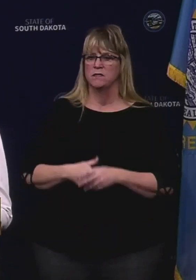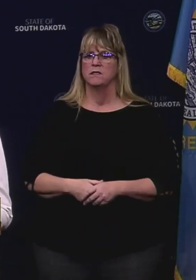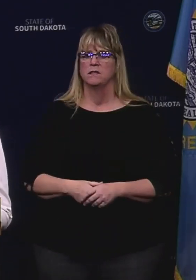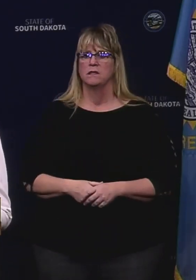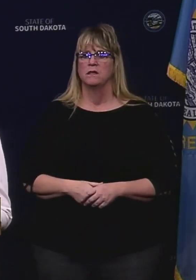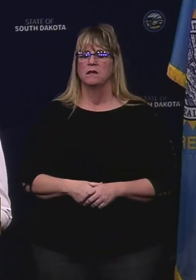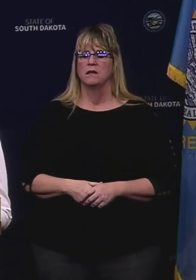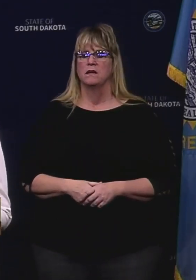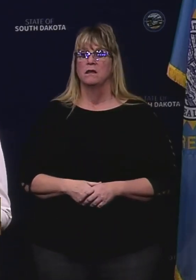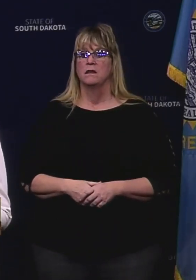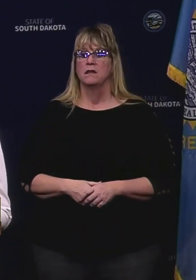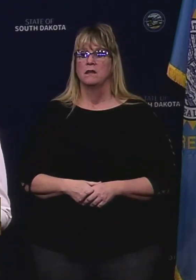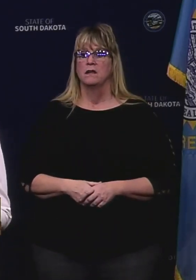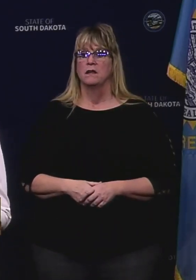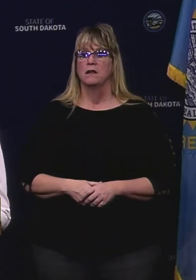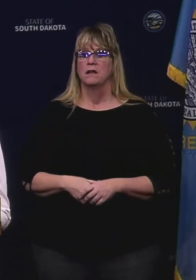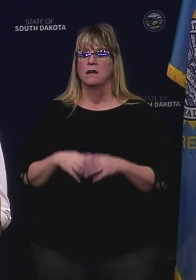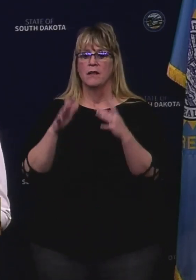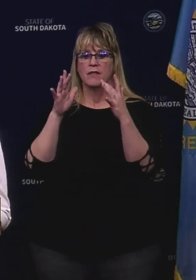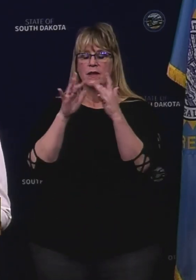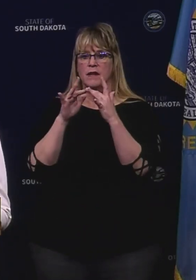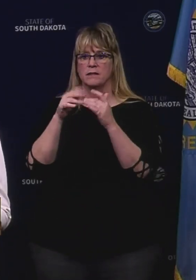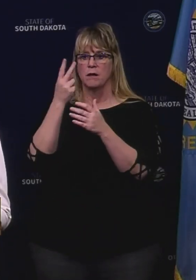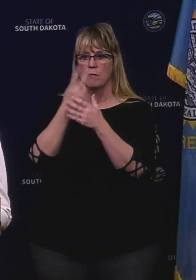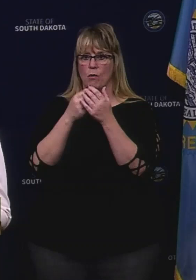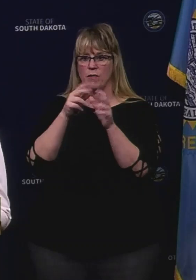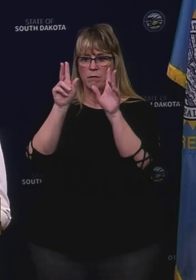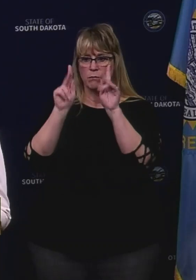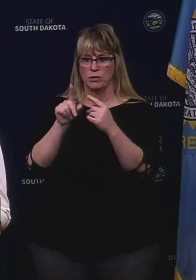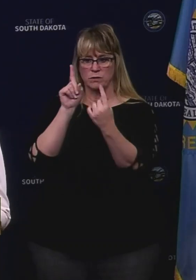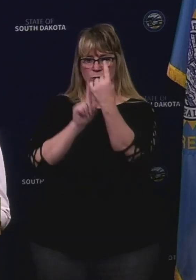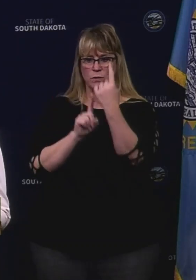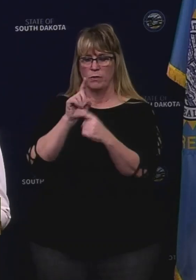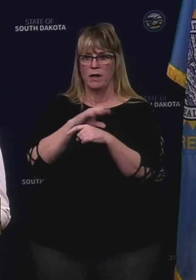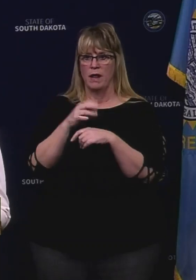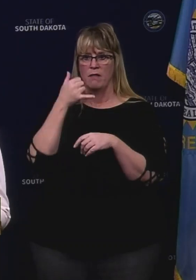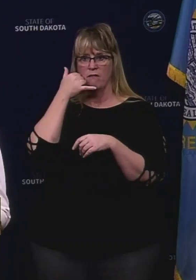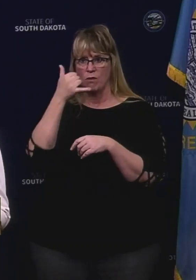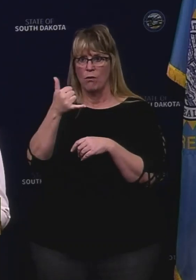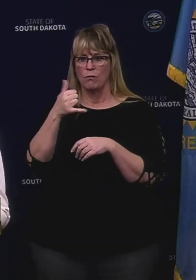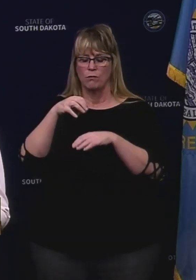So the contact has been both in person and then over the phone, and we've